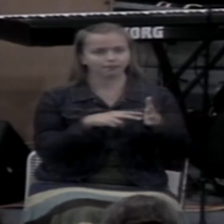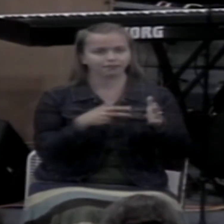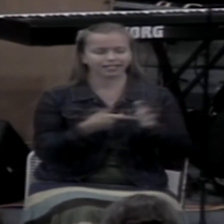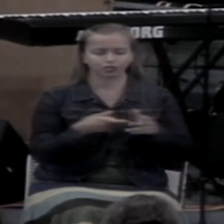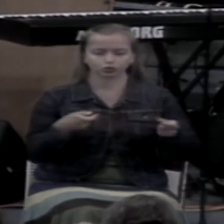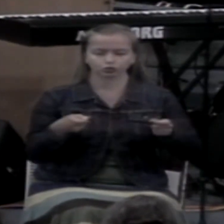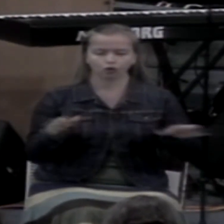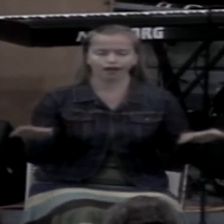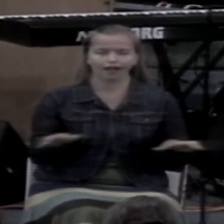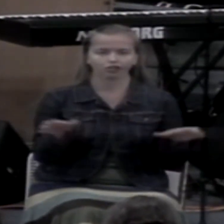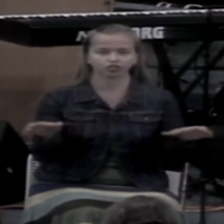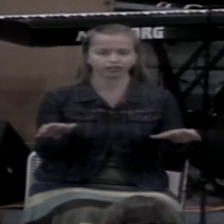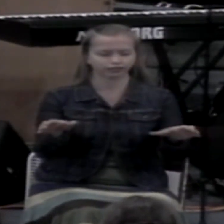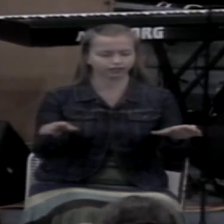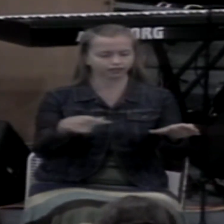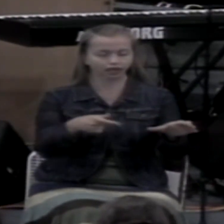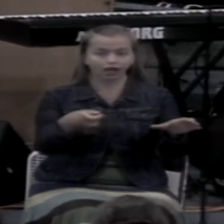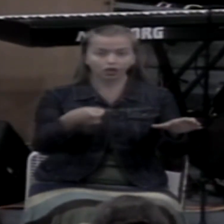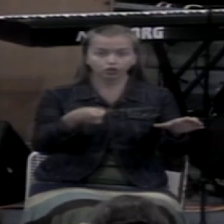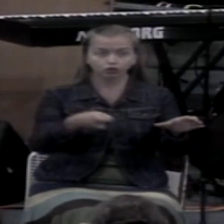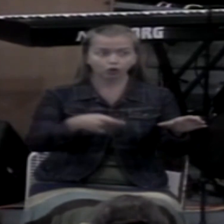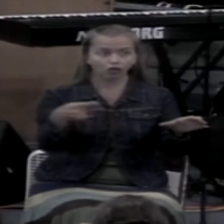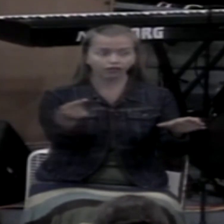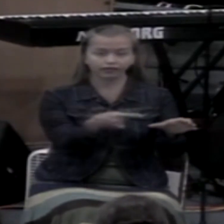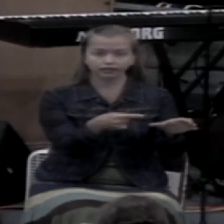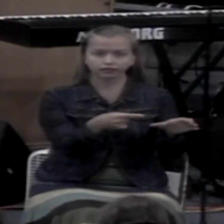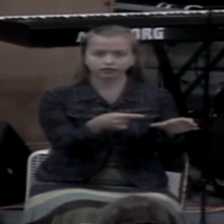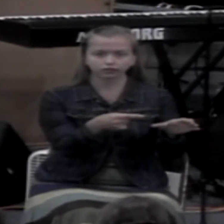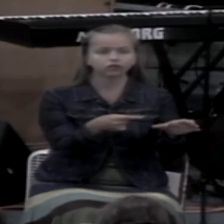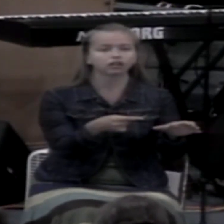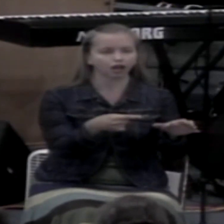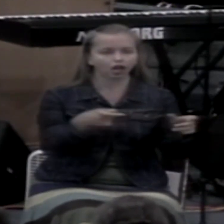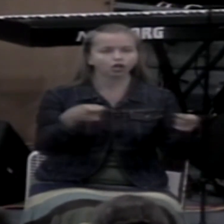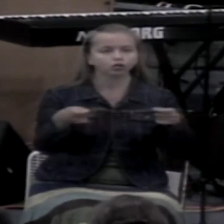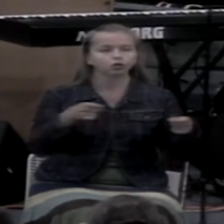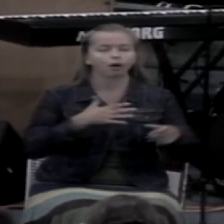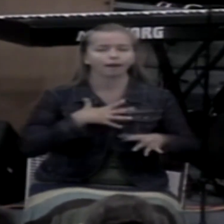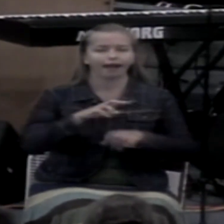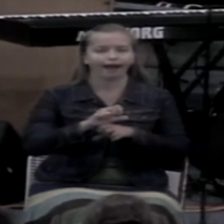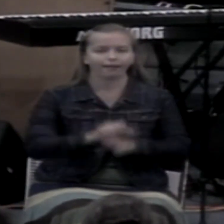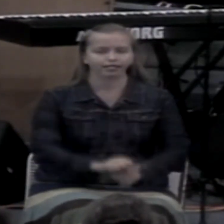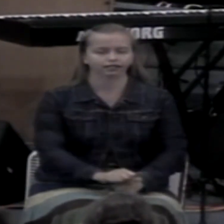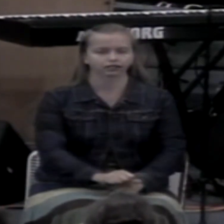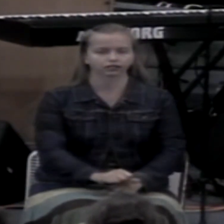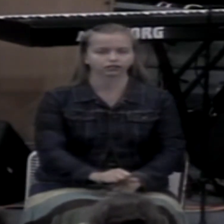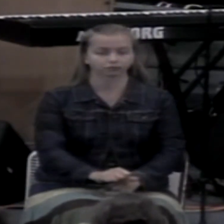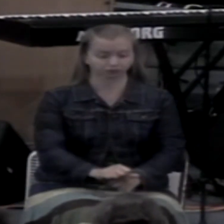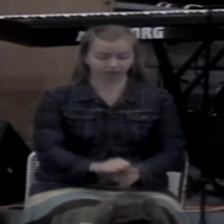of my destiny. Amen. Lift your hands. God bless you.